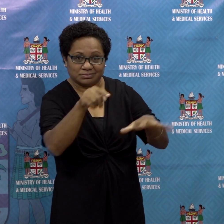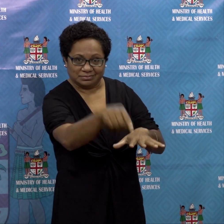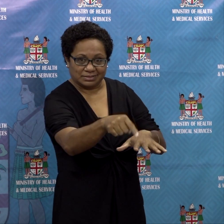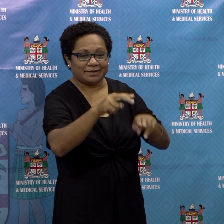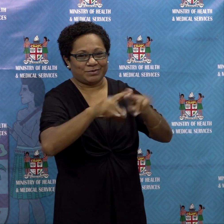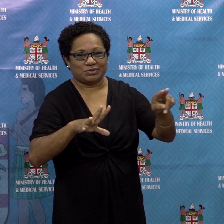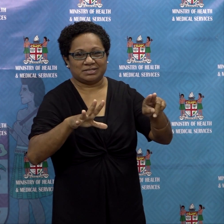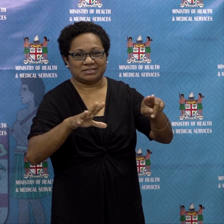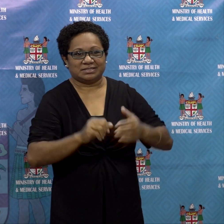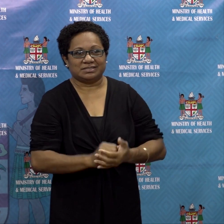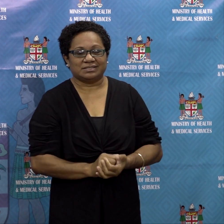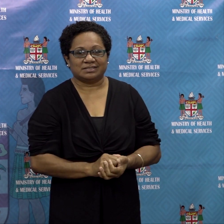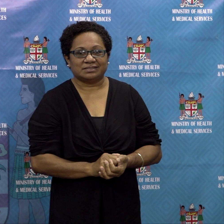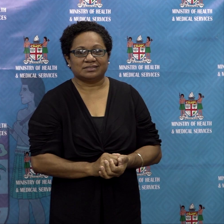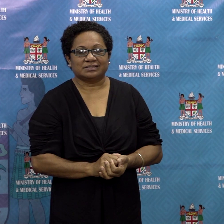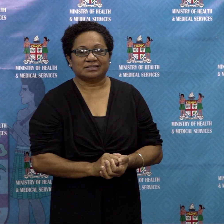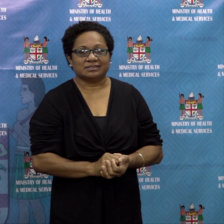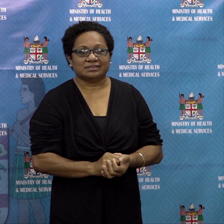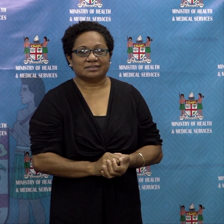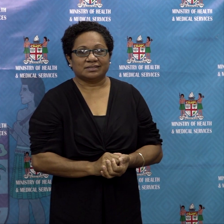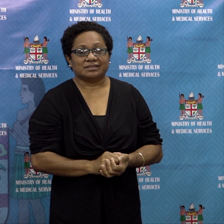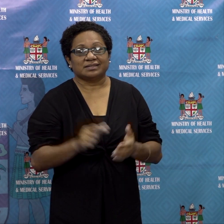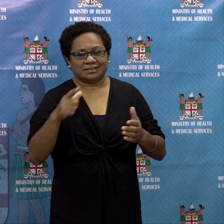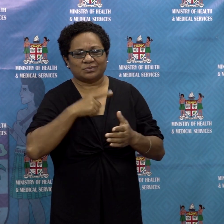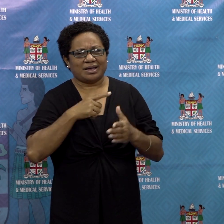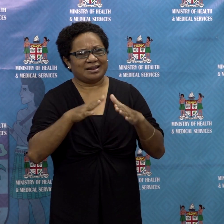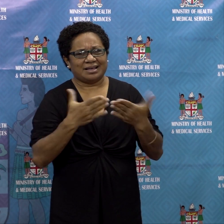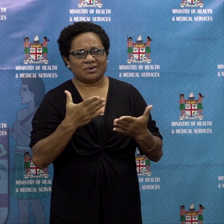this moment. And this is an alarming situation.